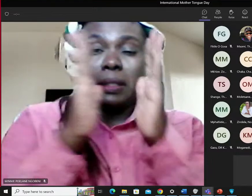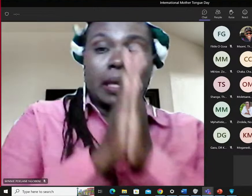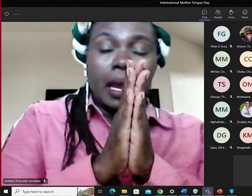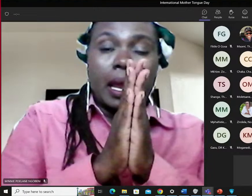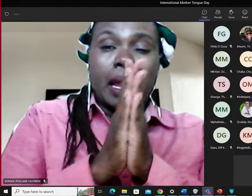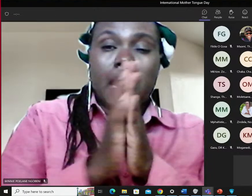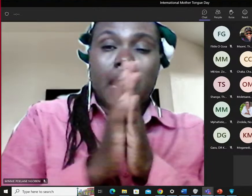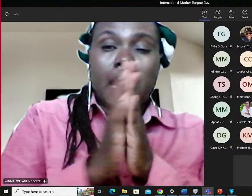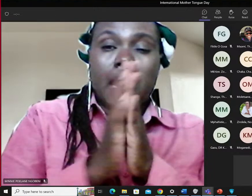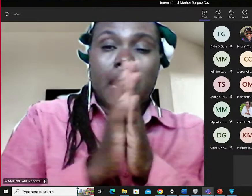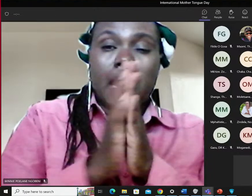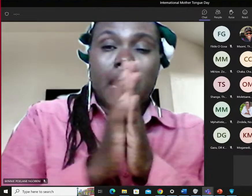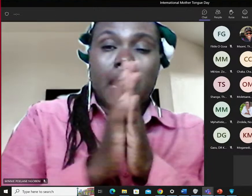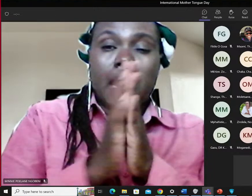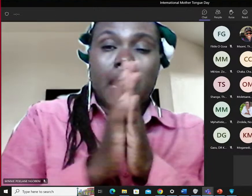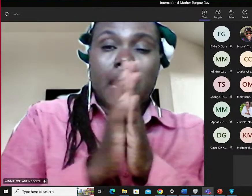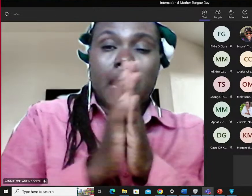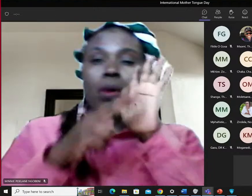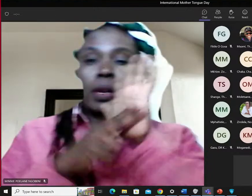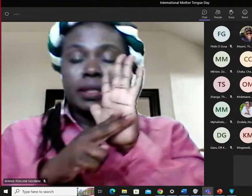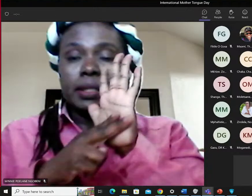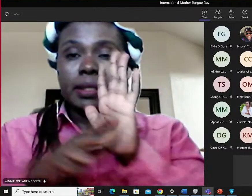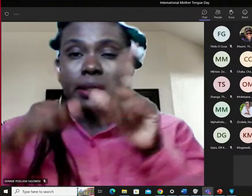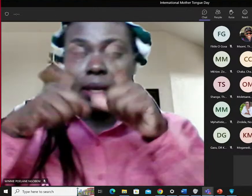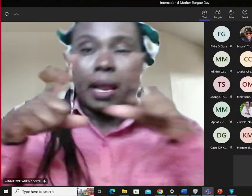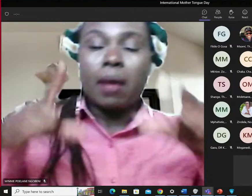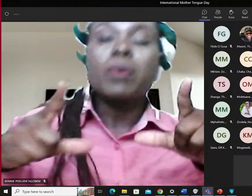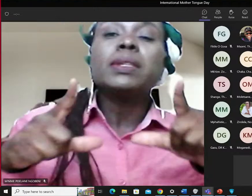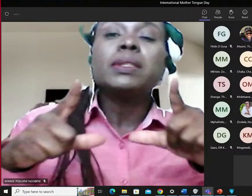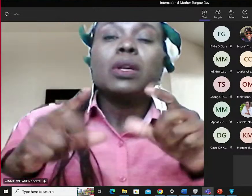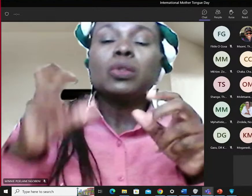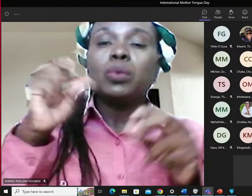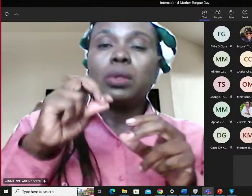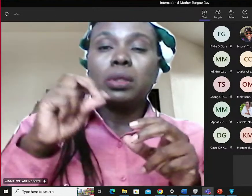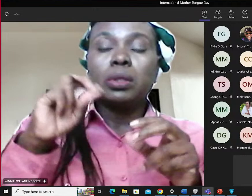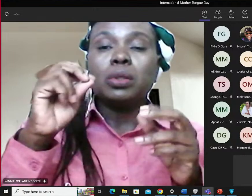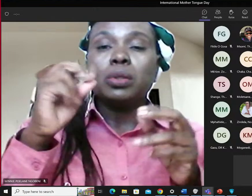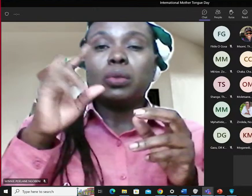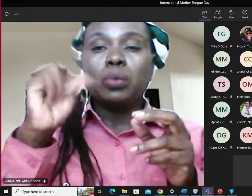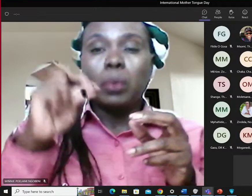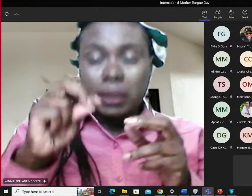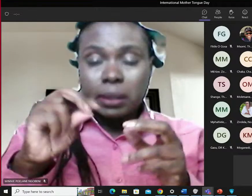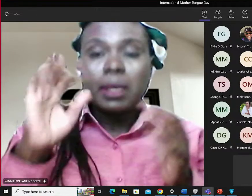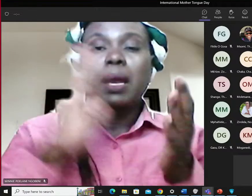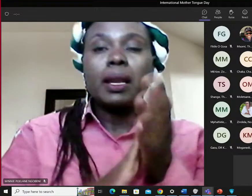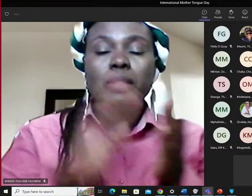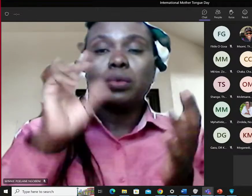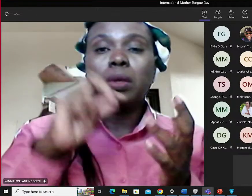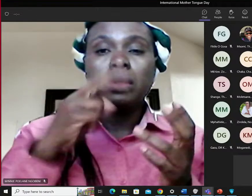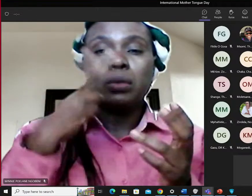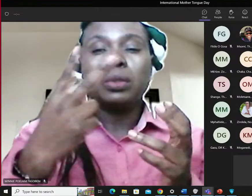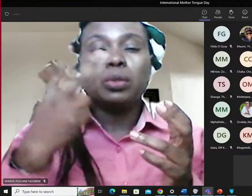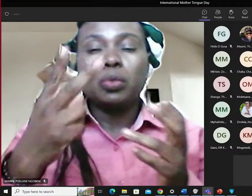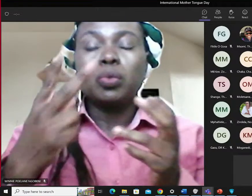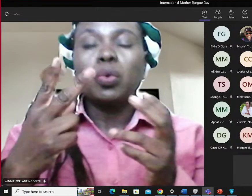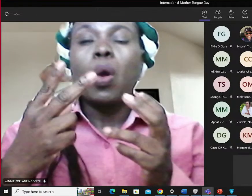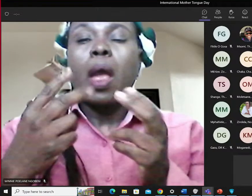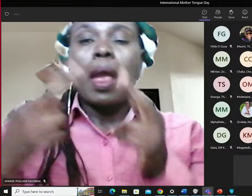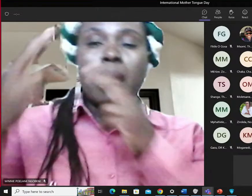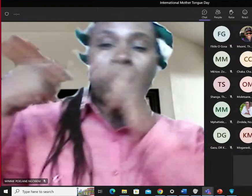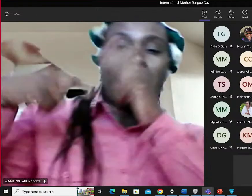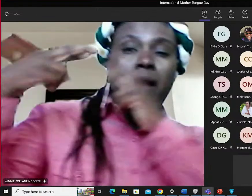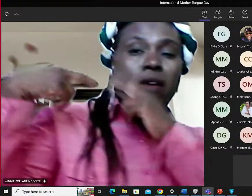policy. From 2020 to 2022, she played a key role in revision of